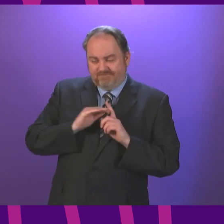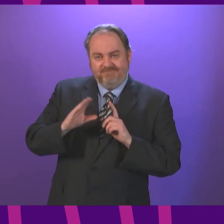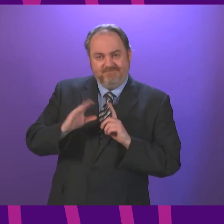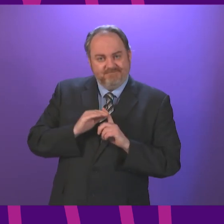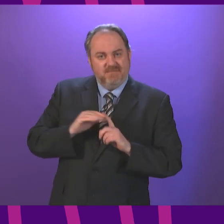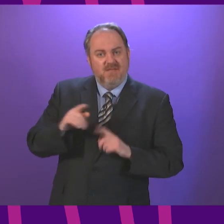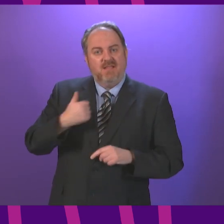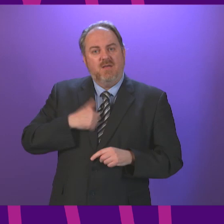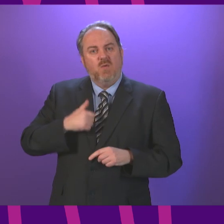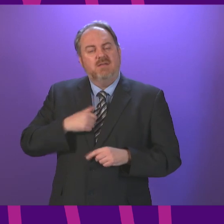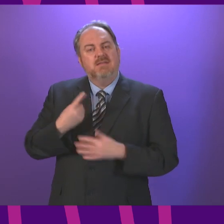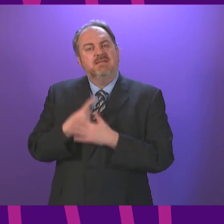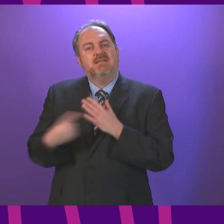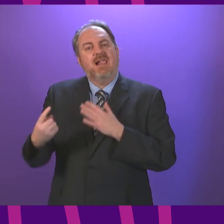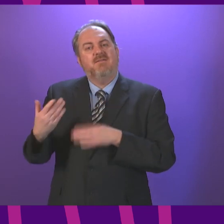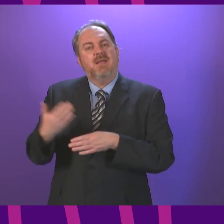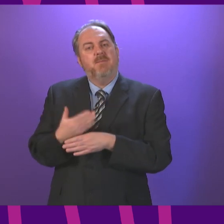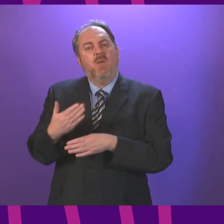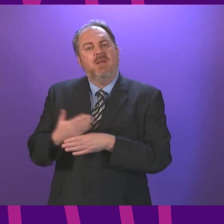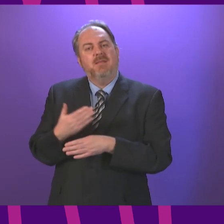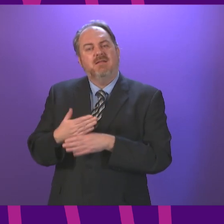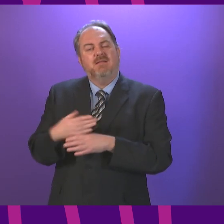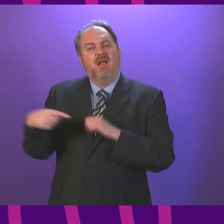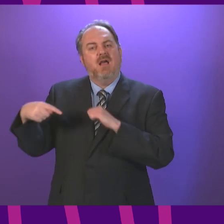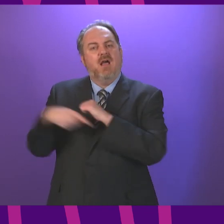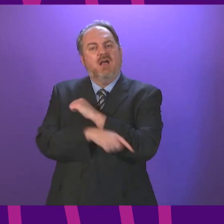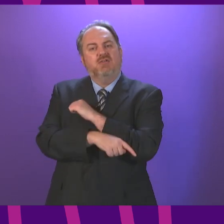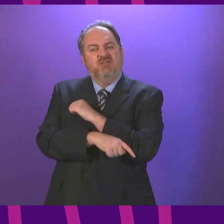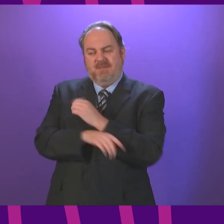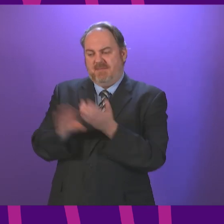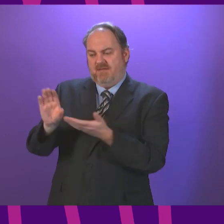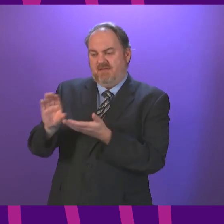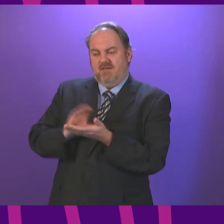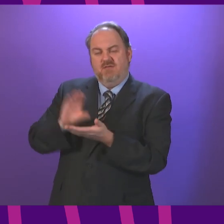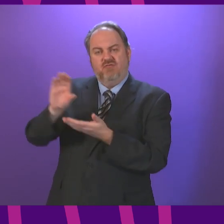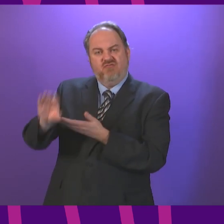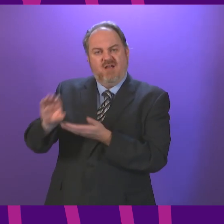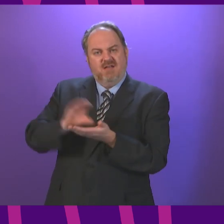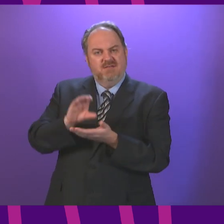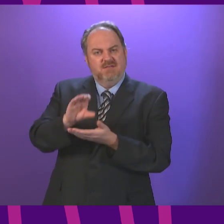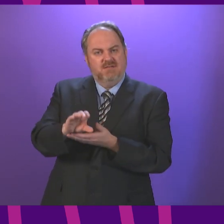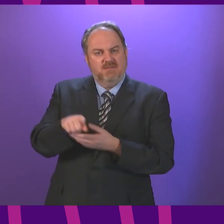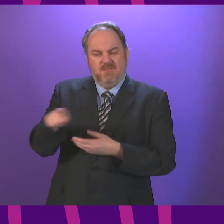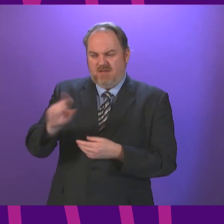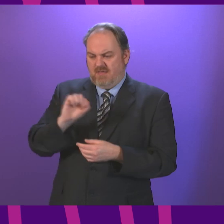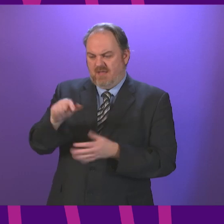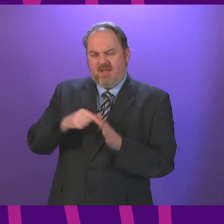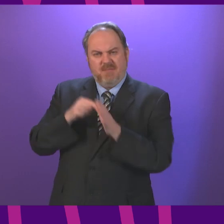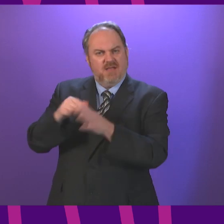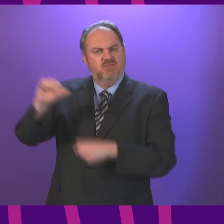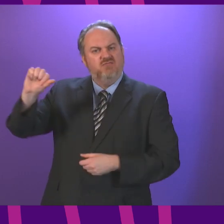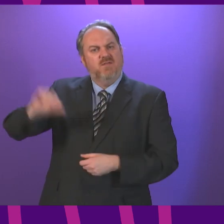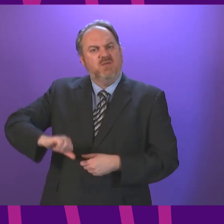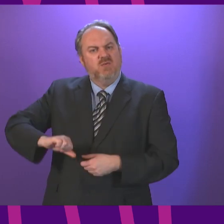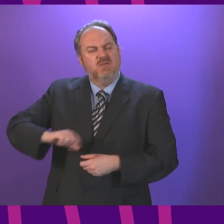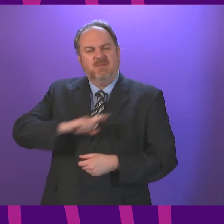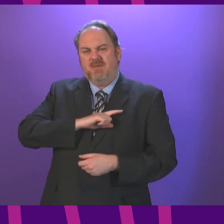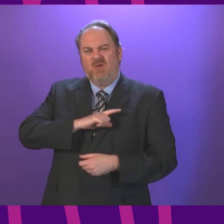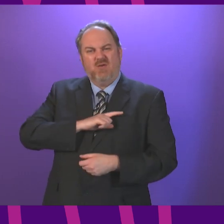weeks for self-employed hardship and mobile close contact grants, only to have their applications rejected because of